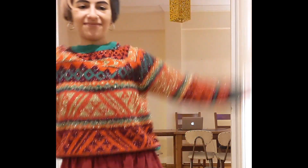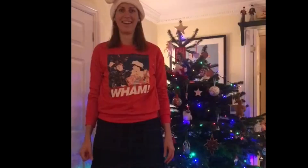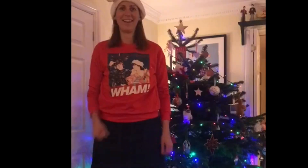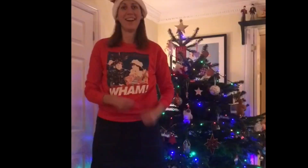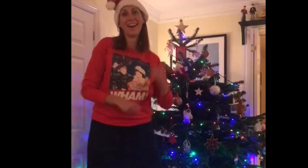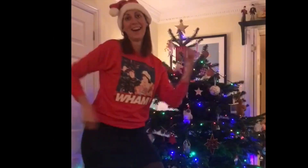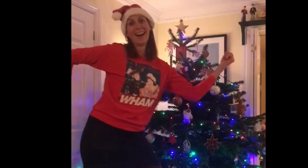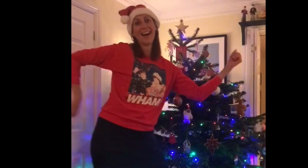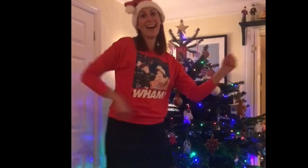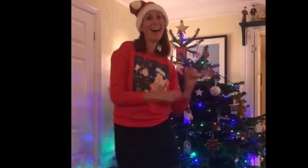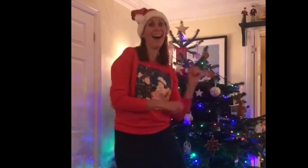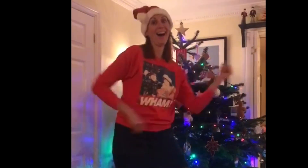Feliz Navidad.